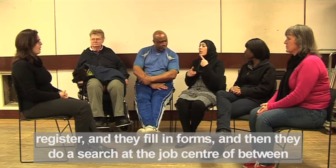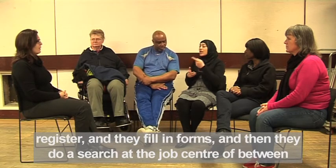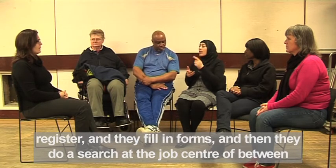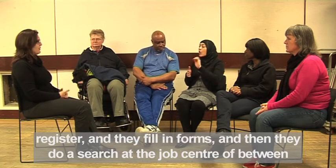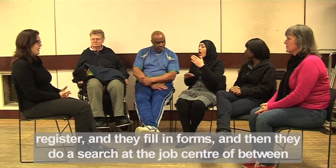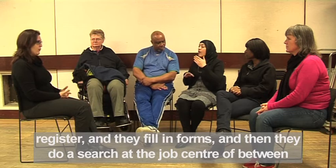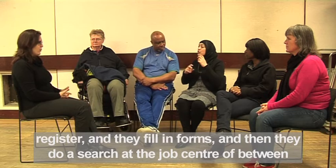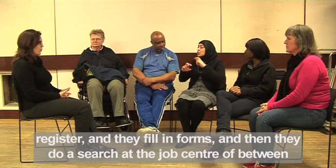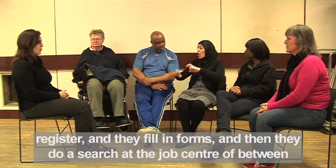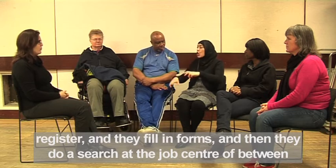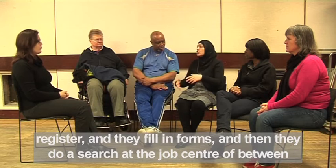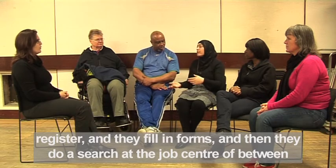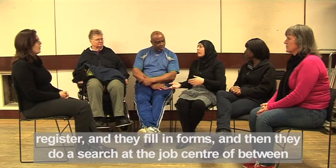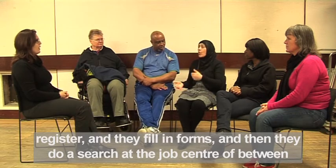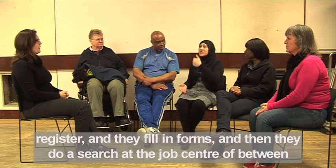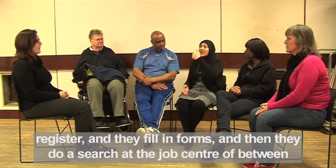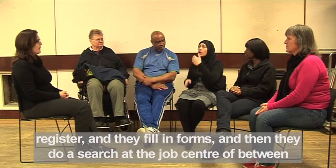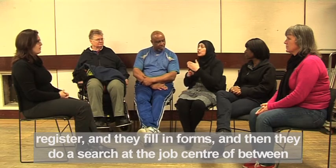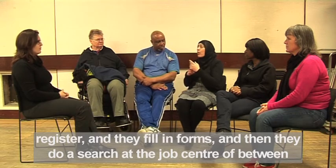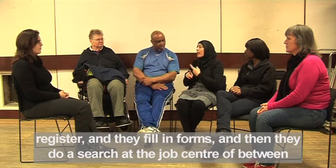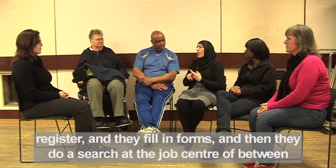they fill in forms, and then